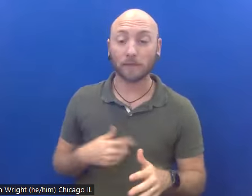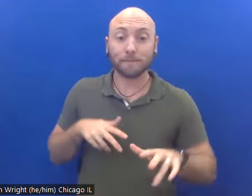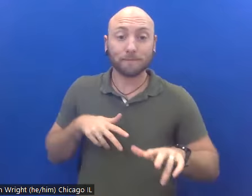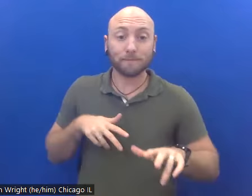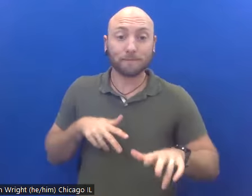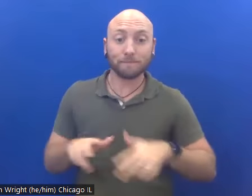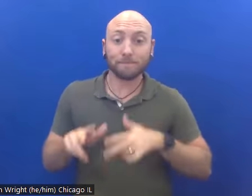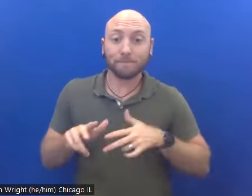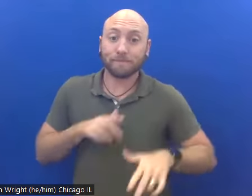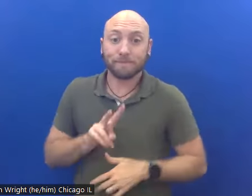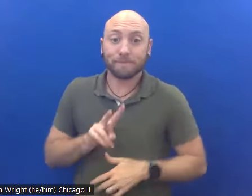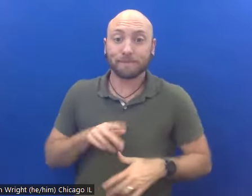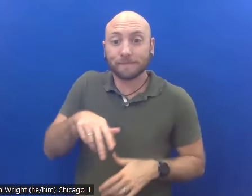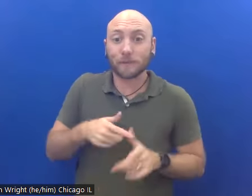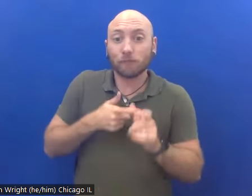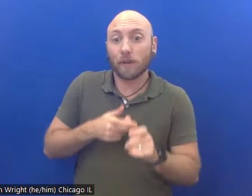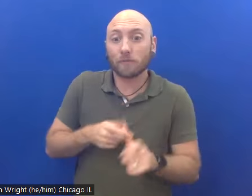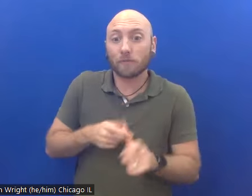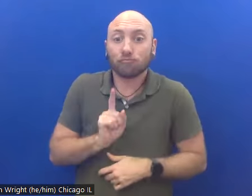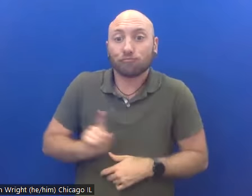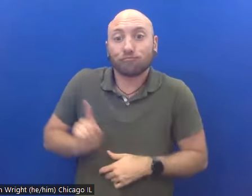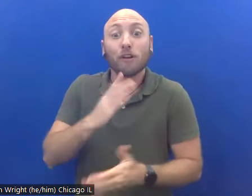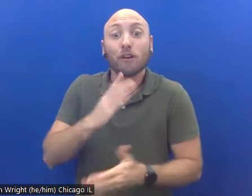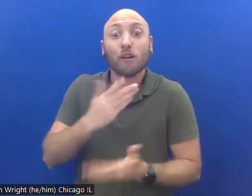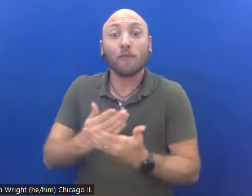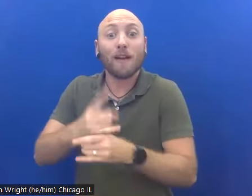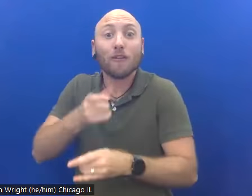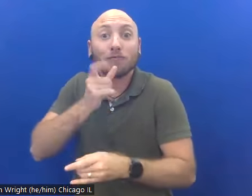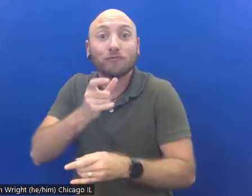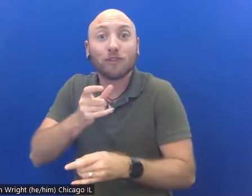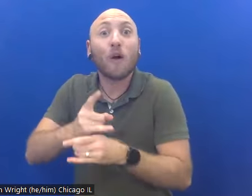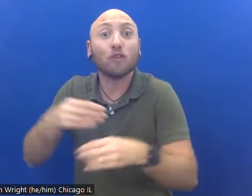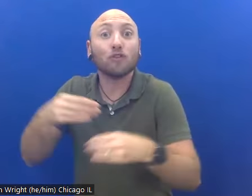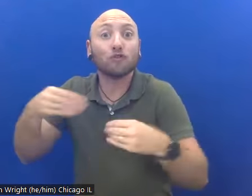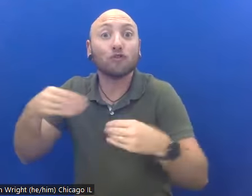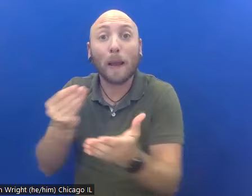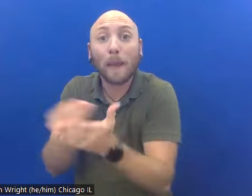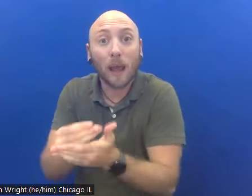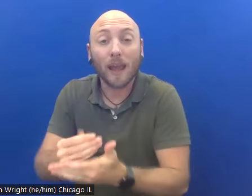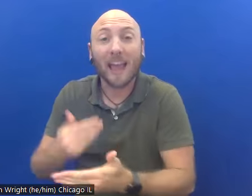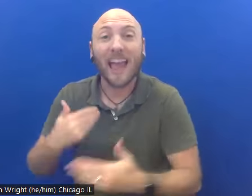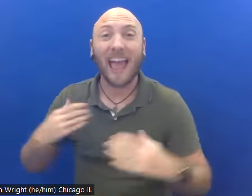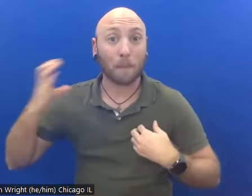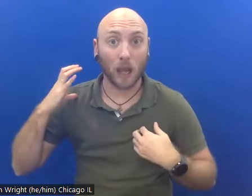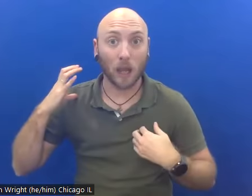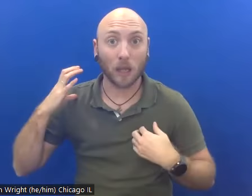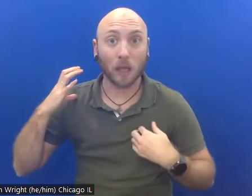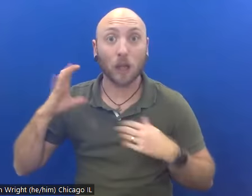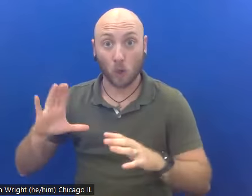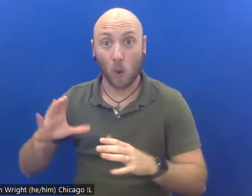that's exercise also. And now I can get drunk and work out. And that obviously starts the whole,